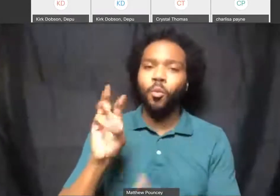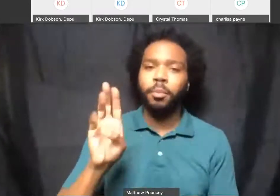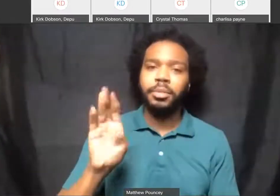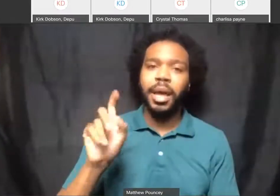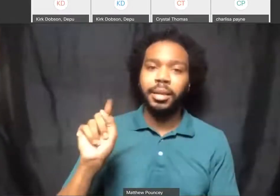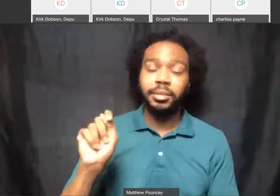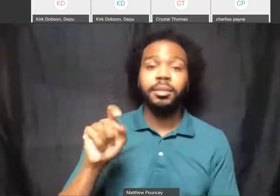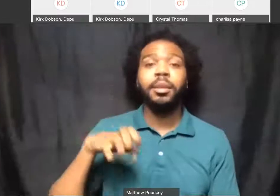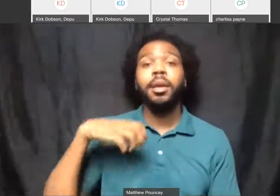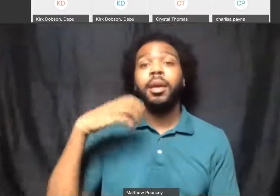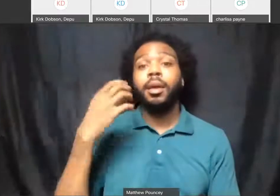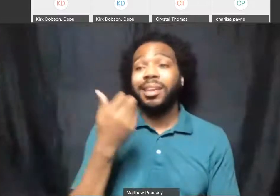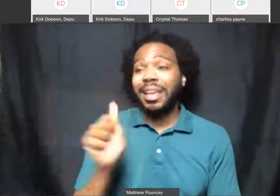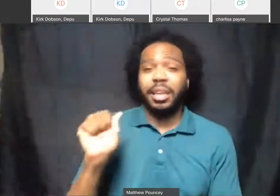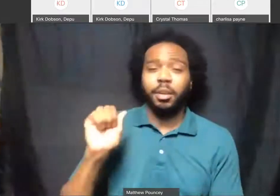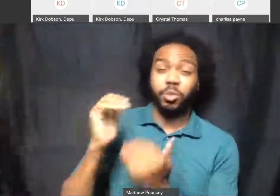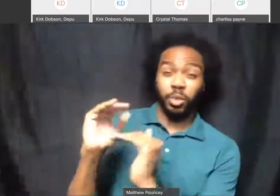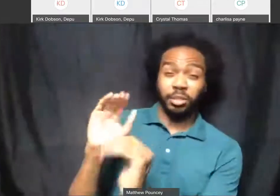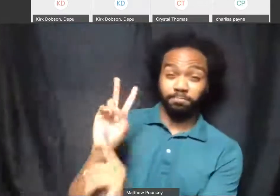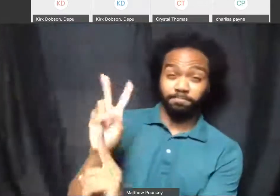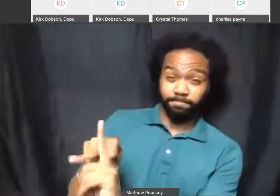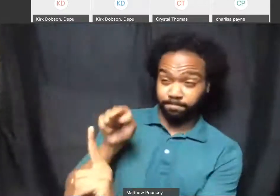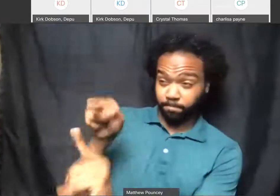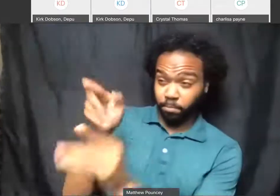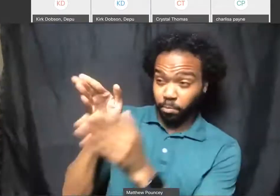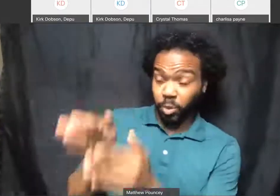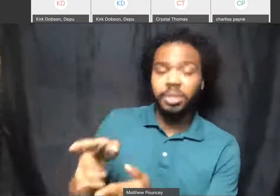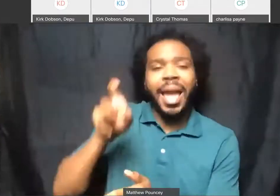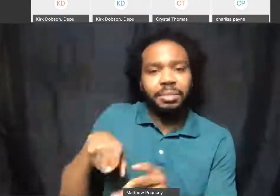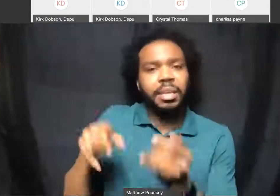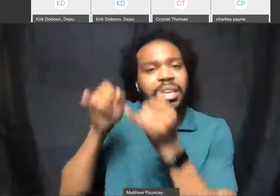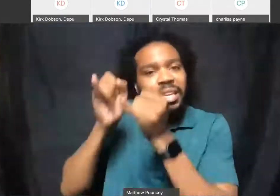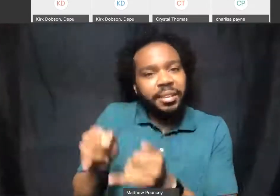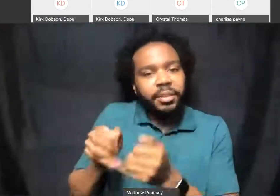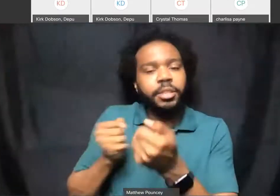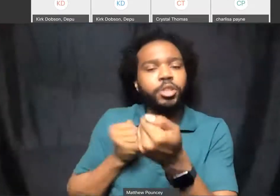restriction imposed on a person has to be individually justified,